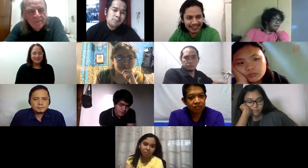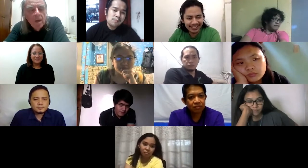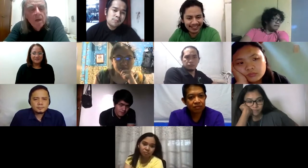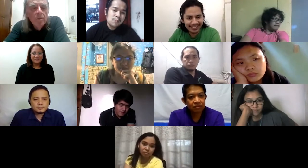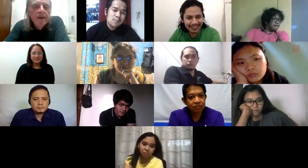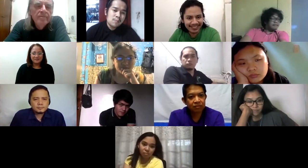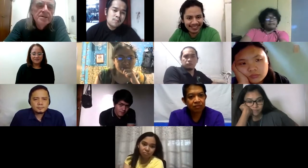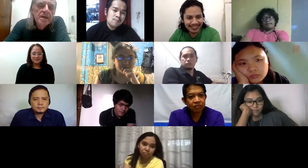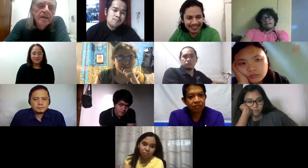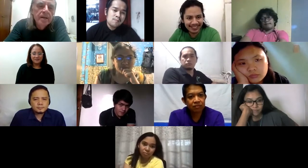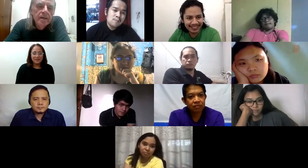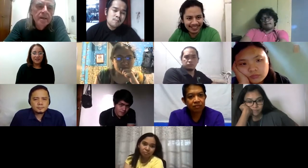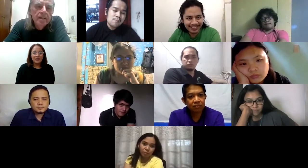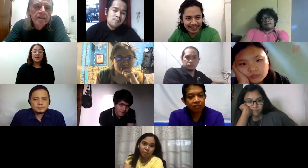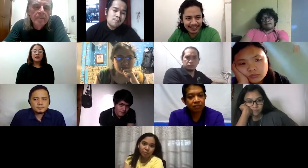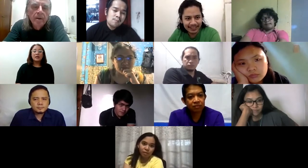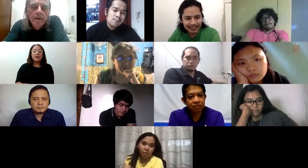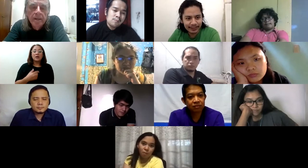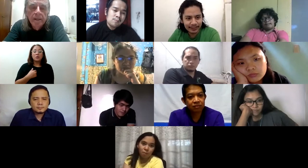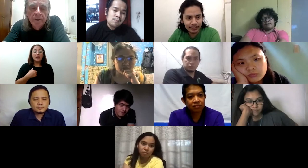We have a saying in American English.